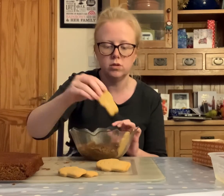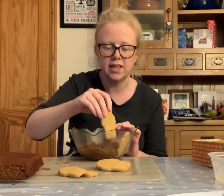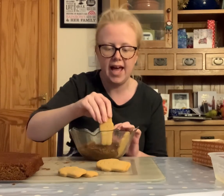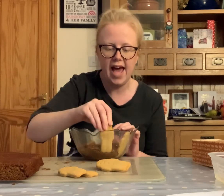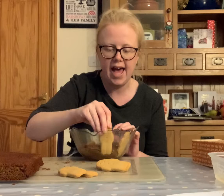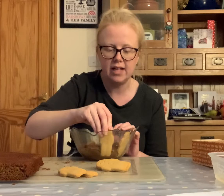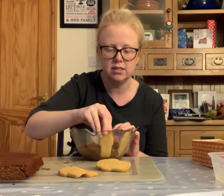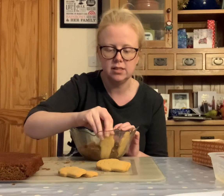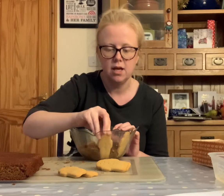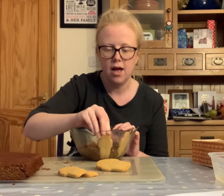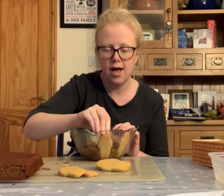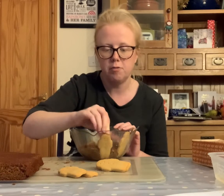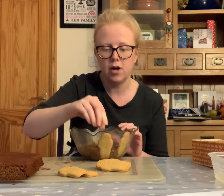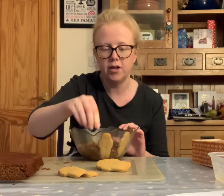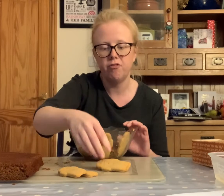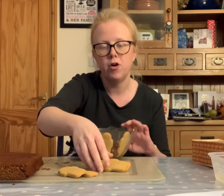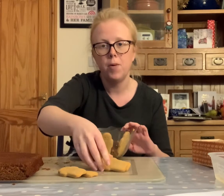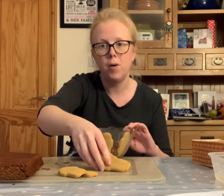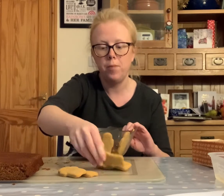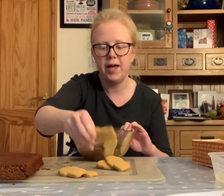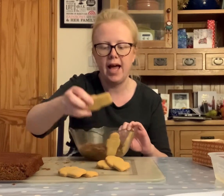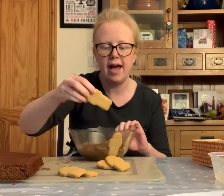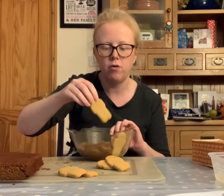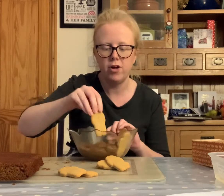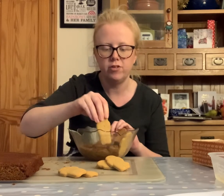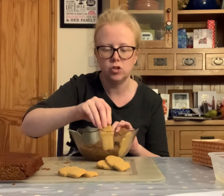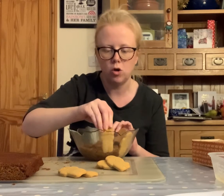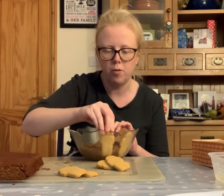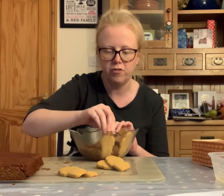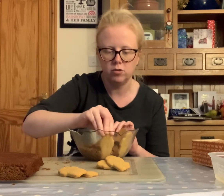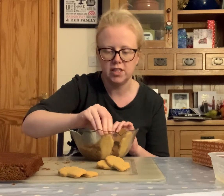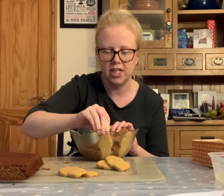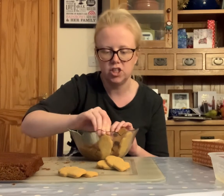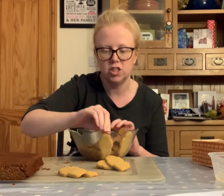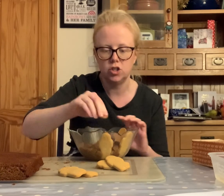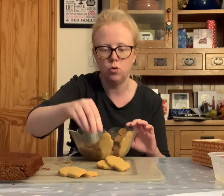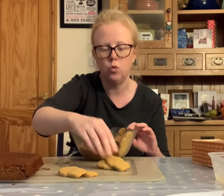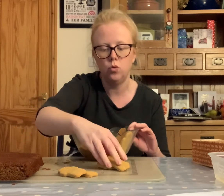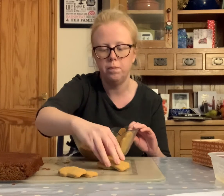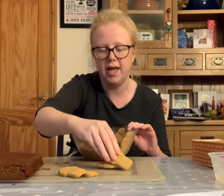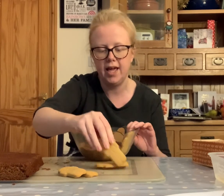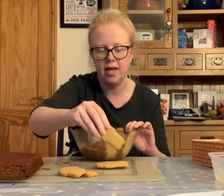their heads kind of popping out over the top of your dish. It should all be